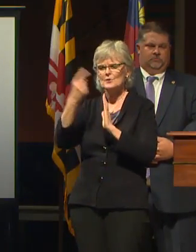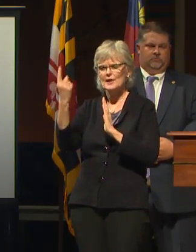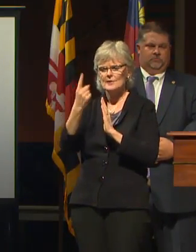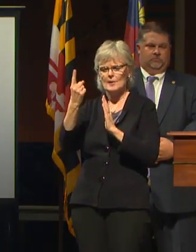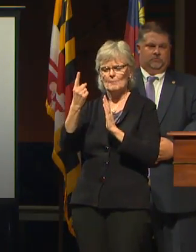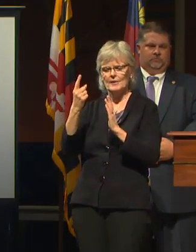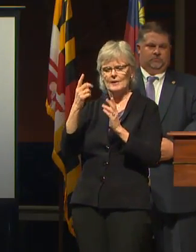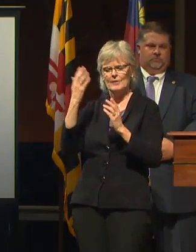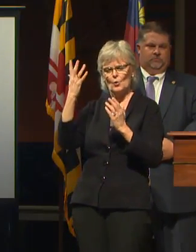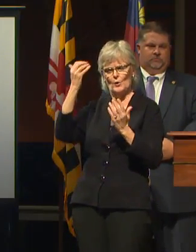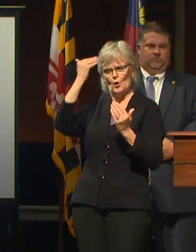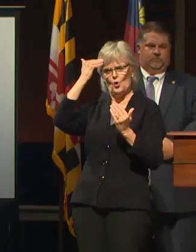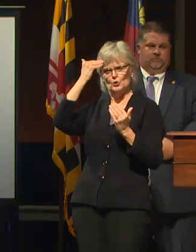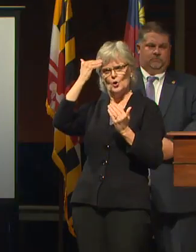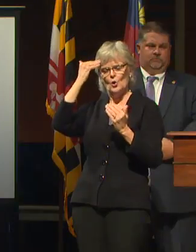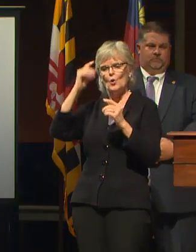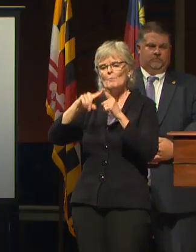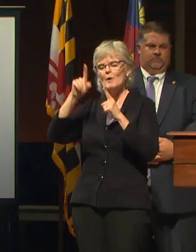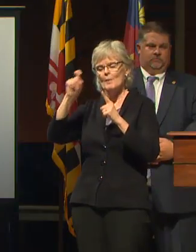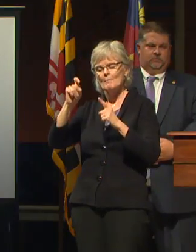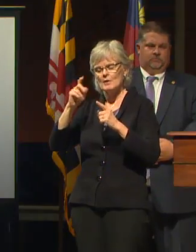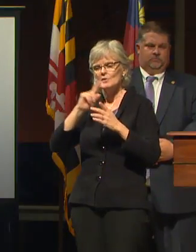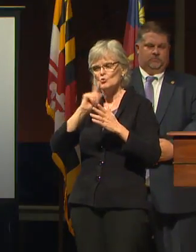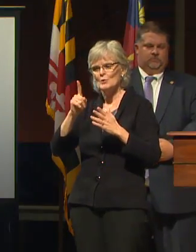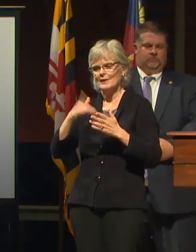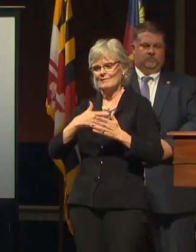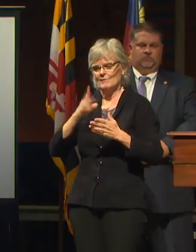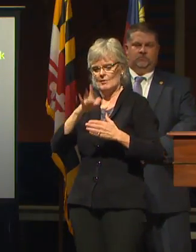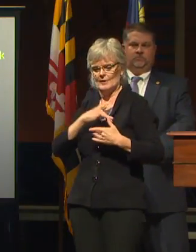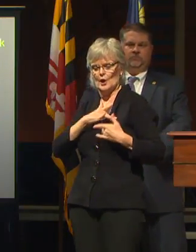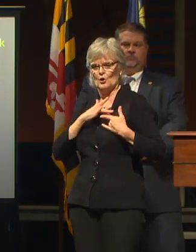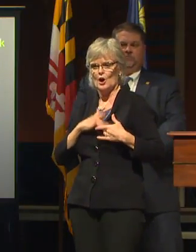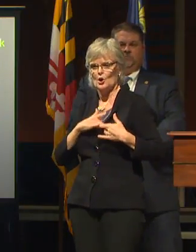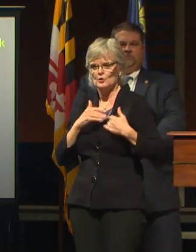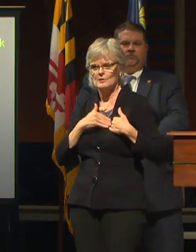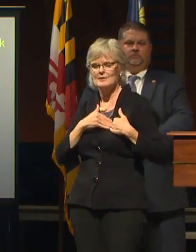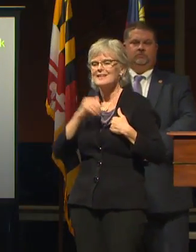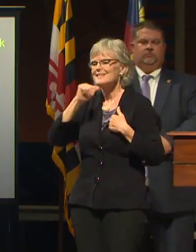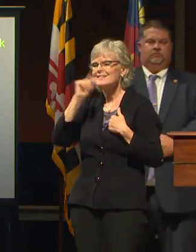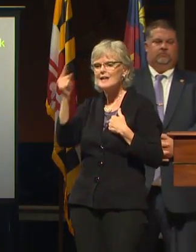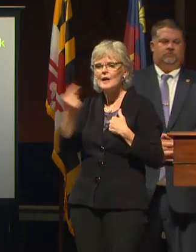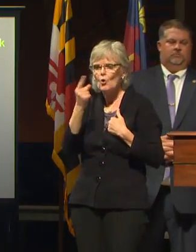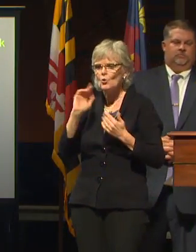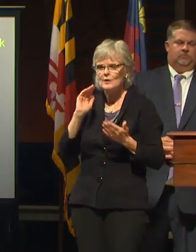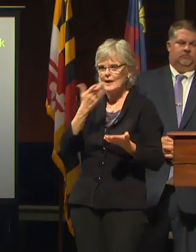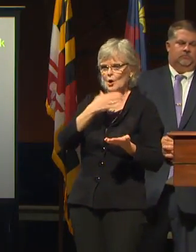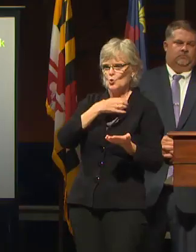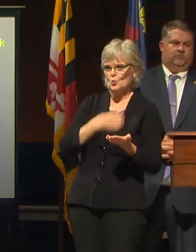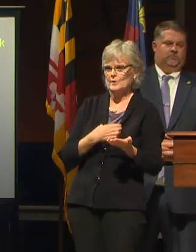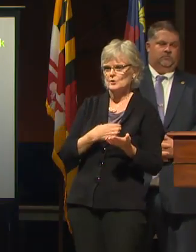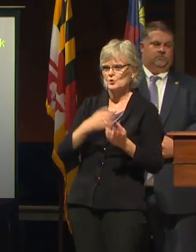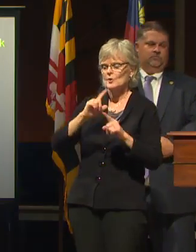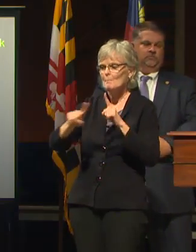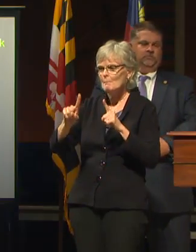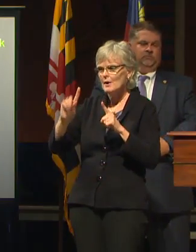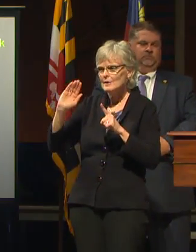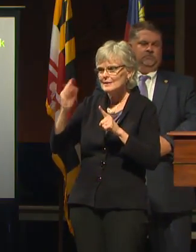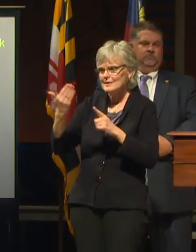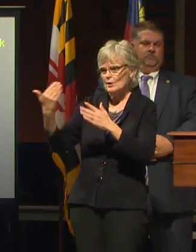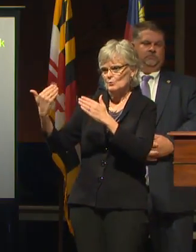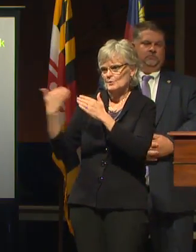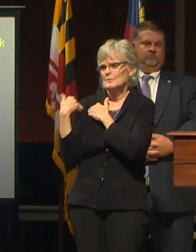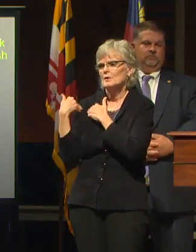all know in our heads, but must mark in our hearts collectively. It's not only our wish, but it is our